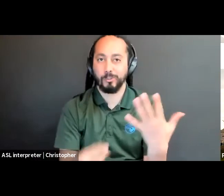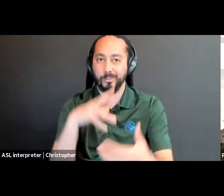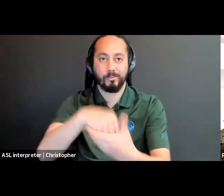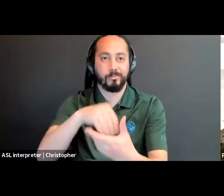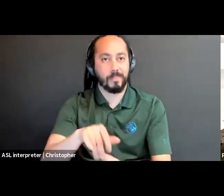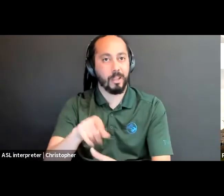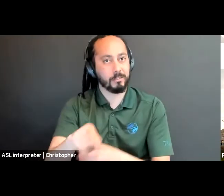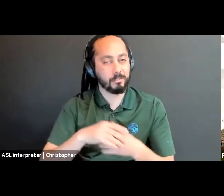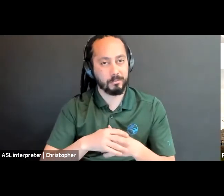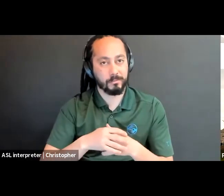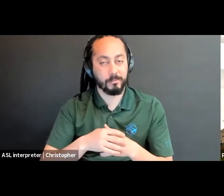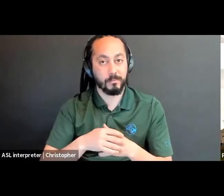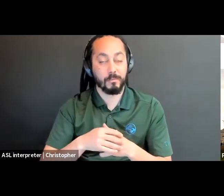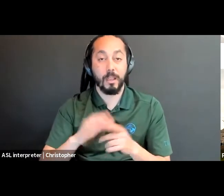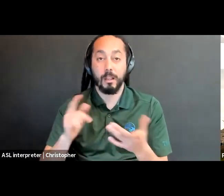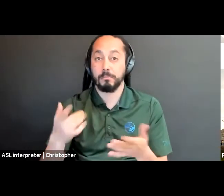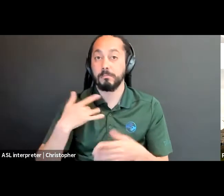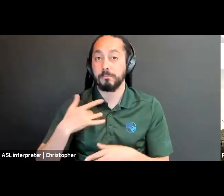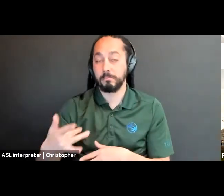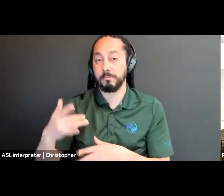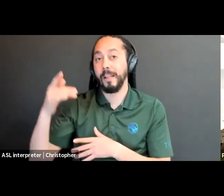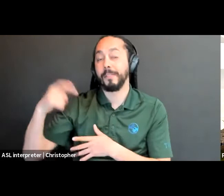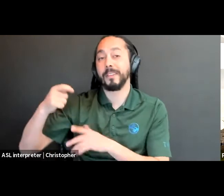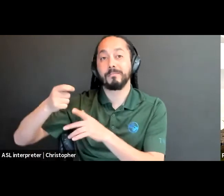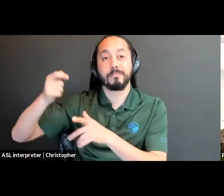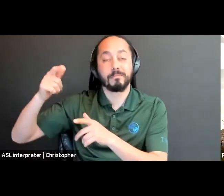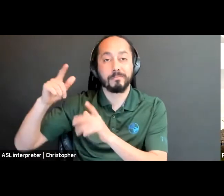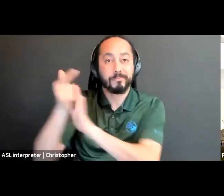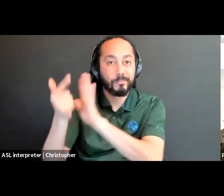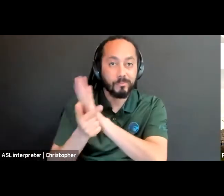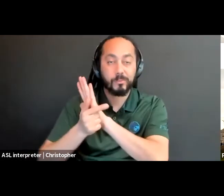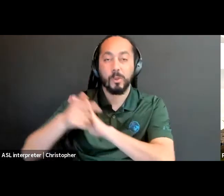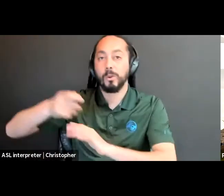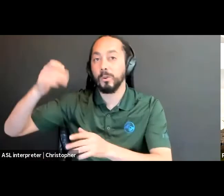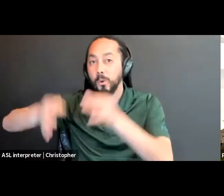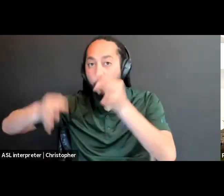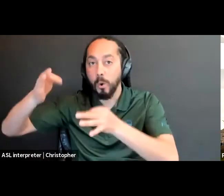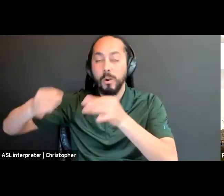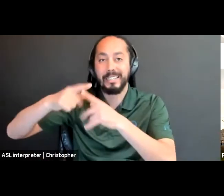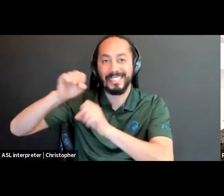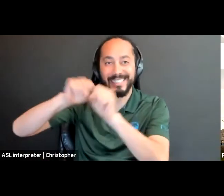there's often impacts of the system and litigation that need to be fully understood.